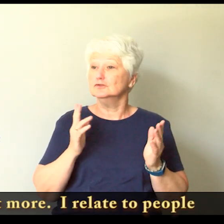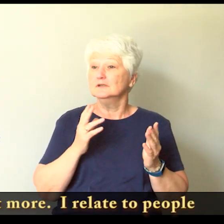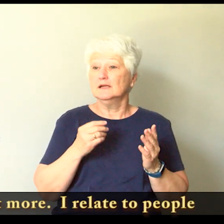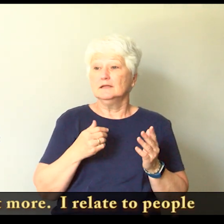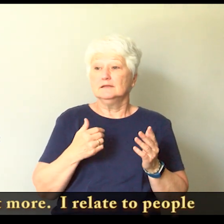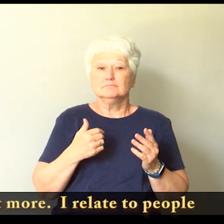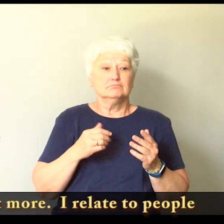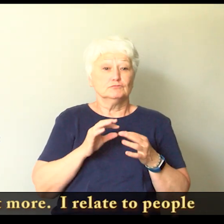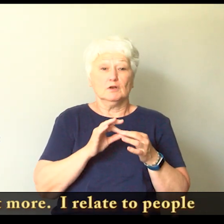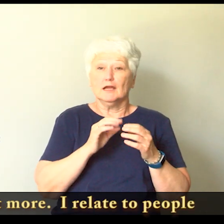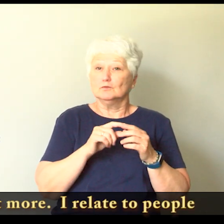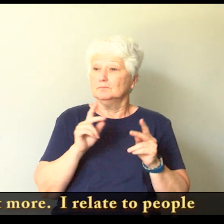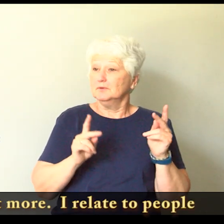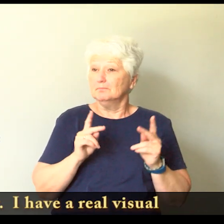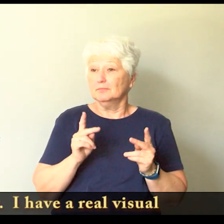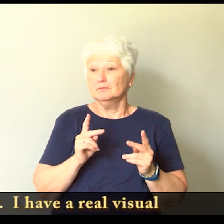I relate to people visually.